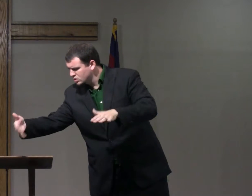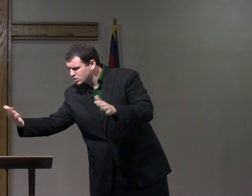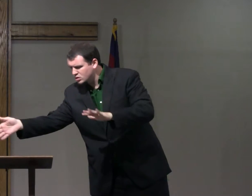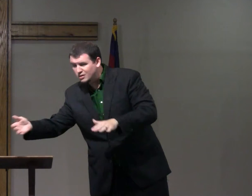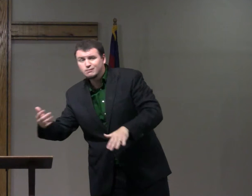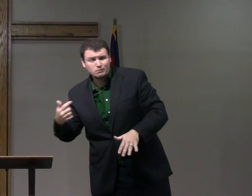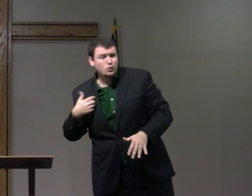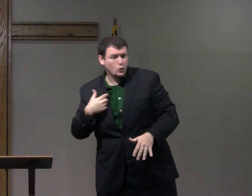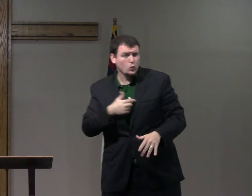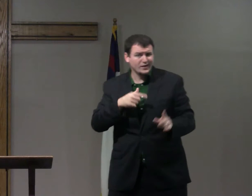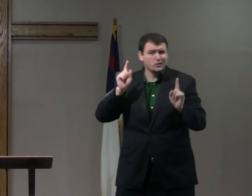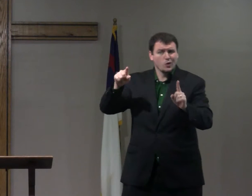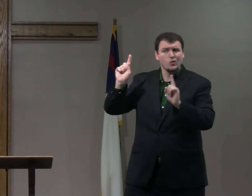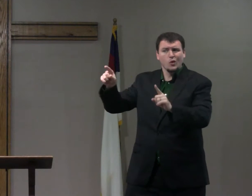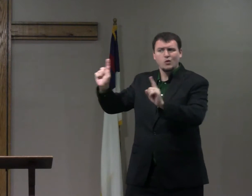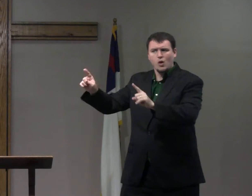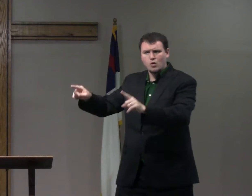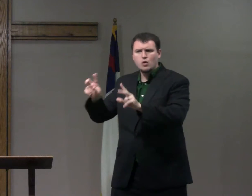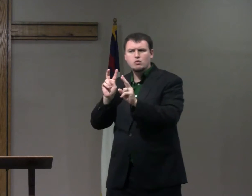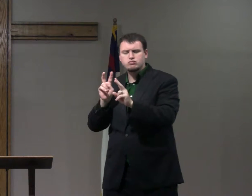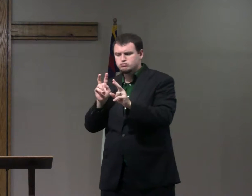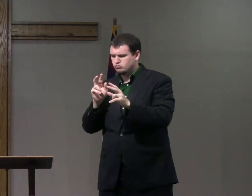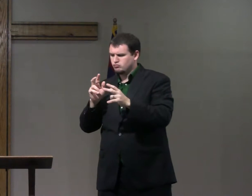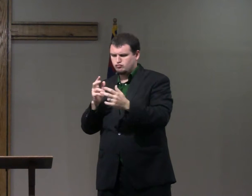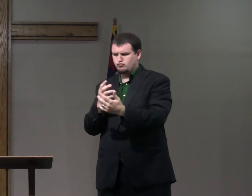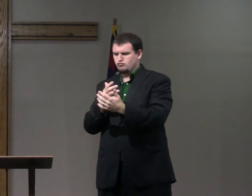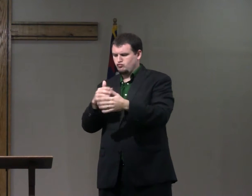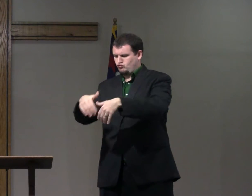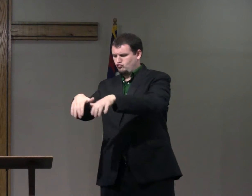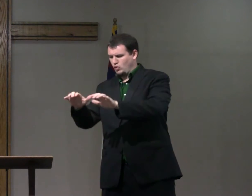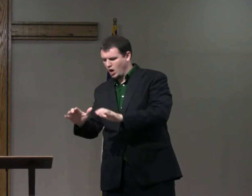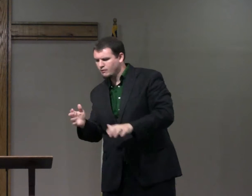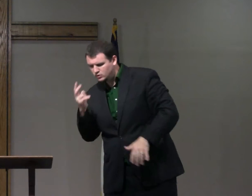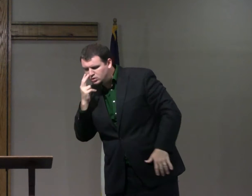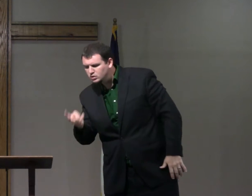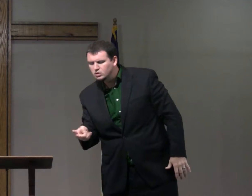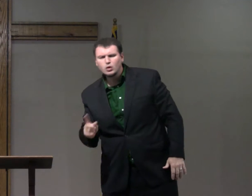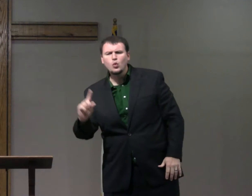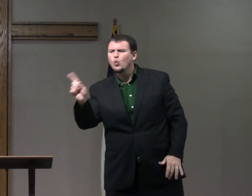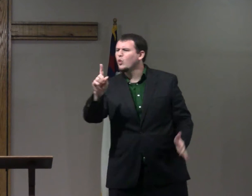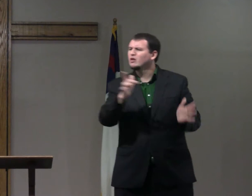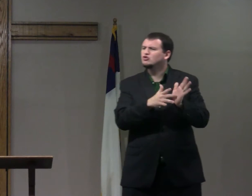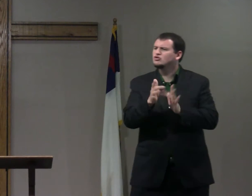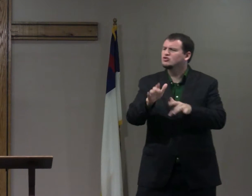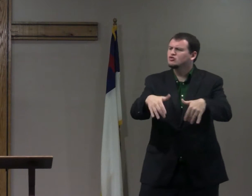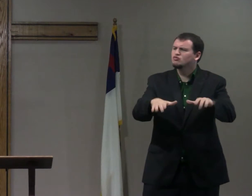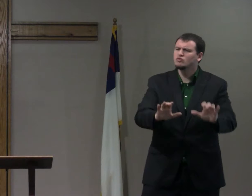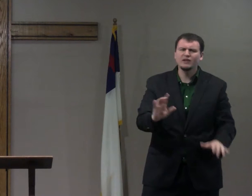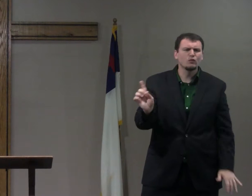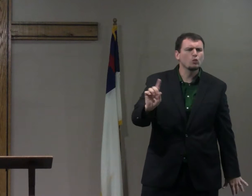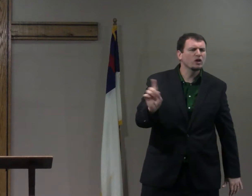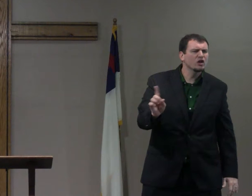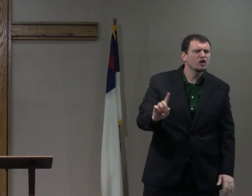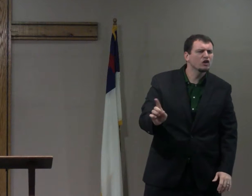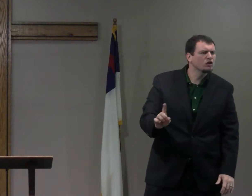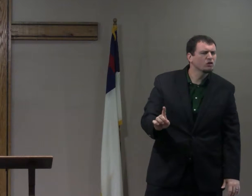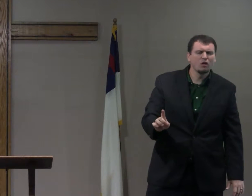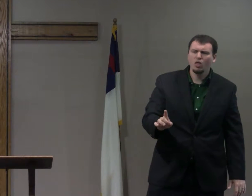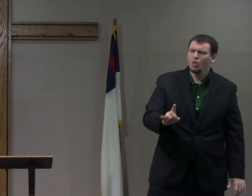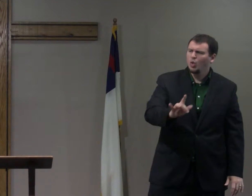Many people have died, and we could go to their graves and see their bodies still there. But where is